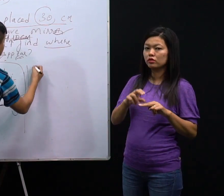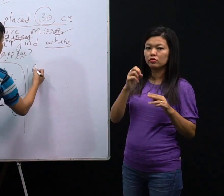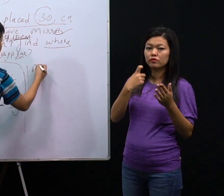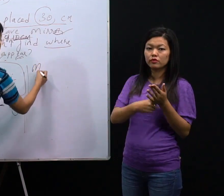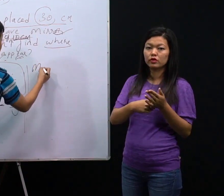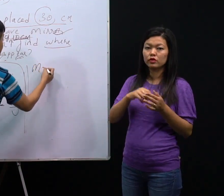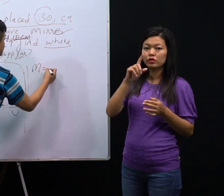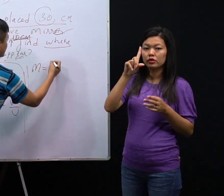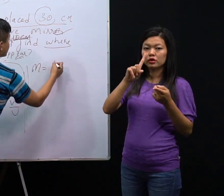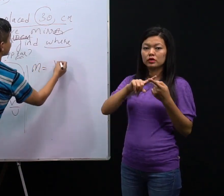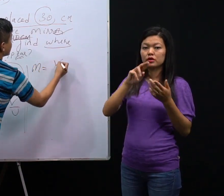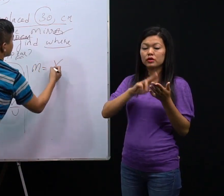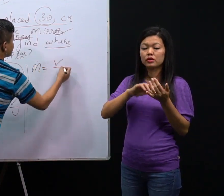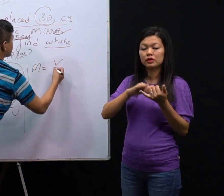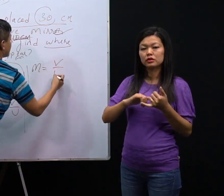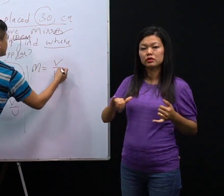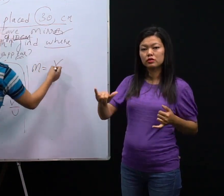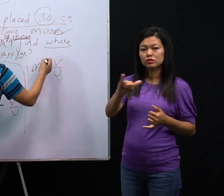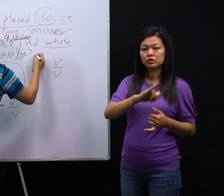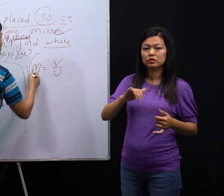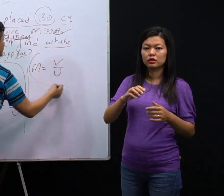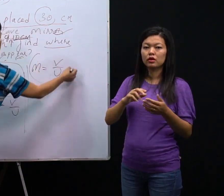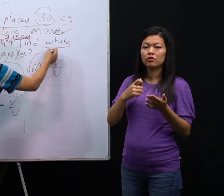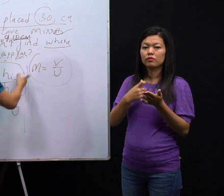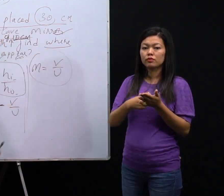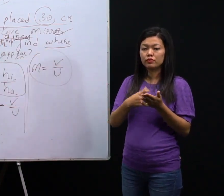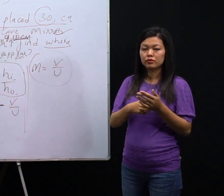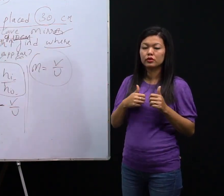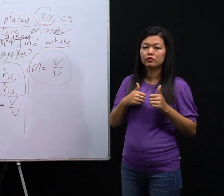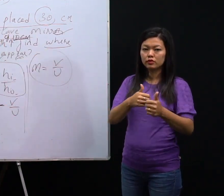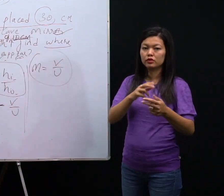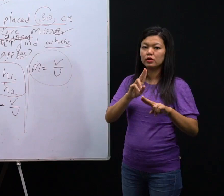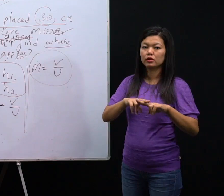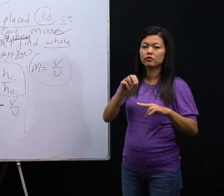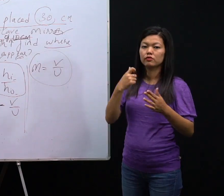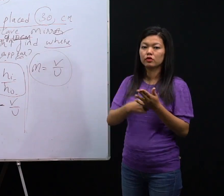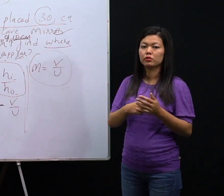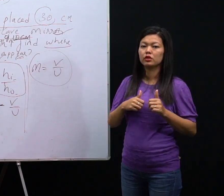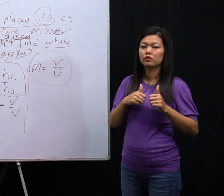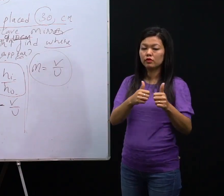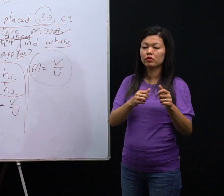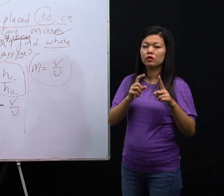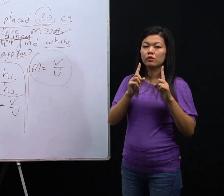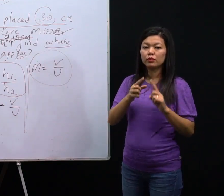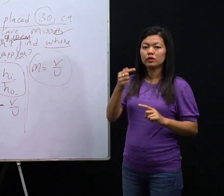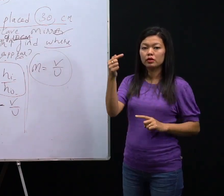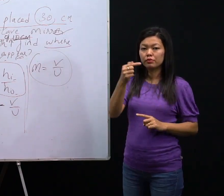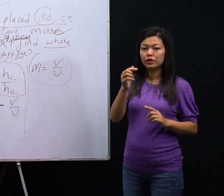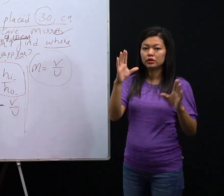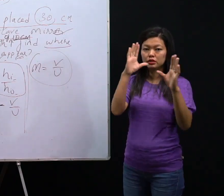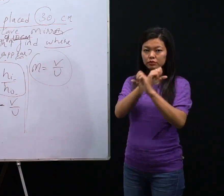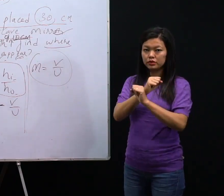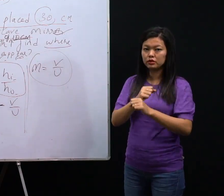for magnification of lens, we have V by U. Okay, here we don't have the minus for lens.